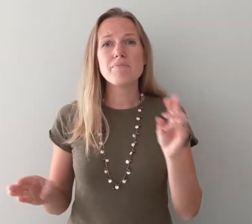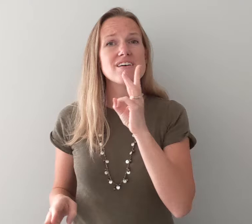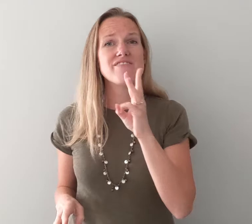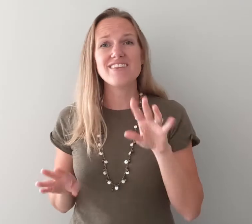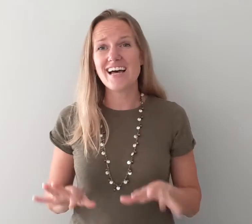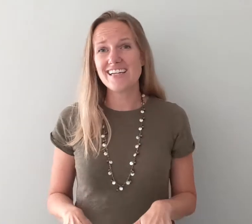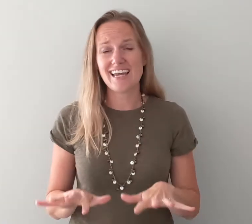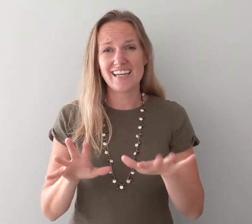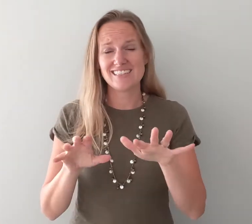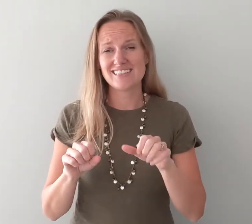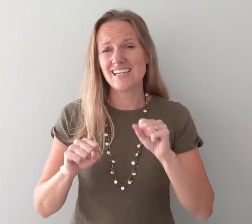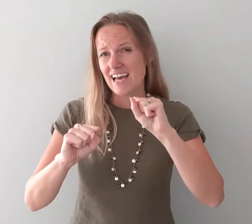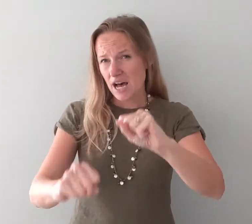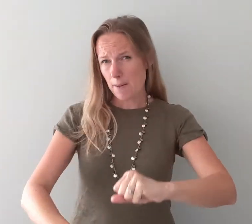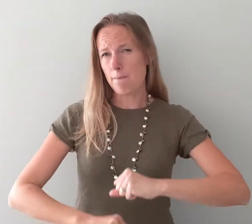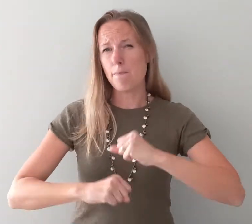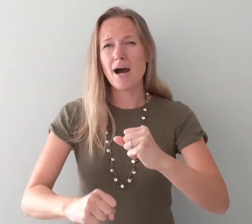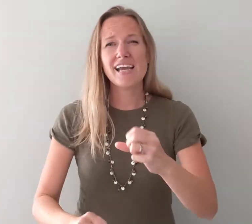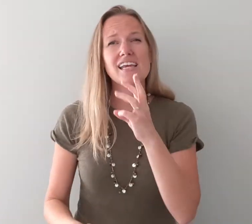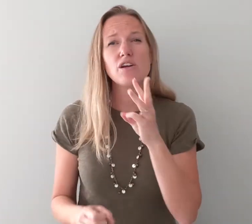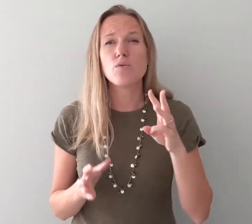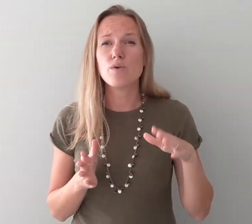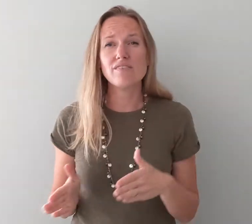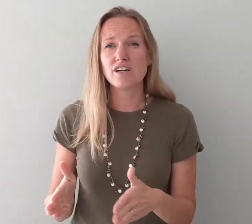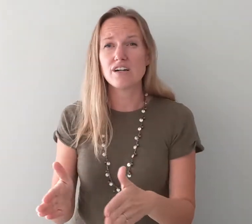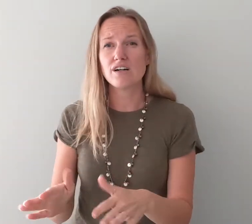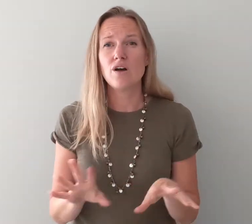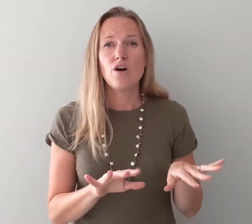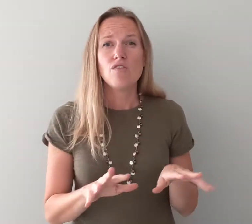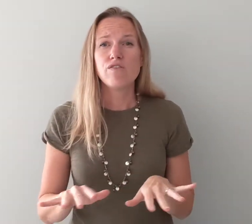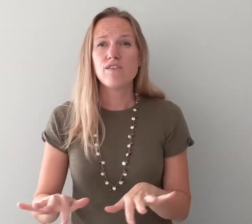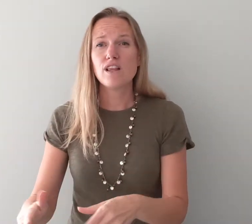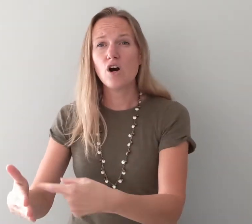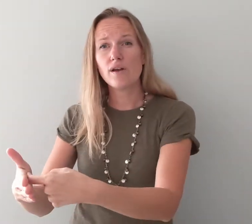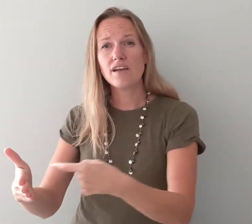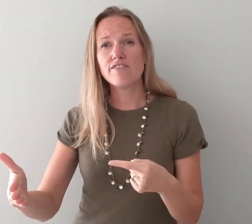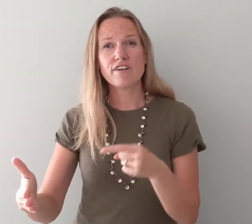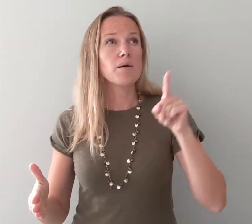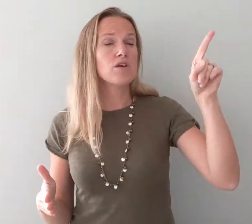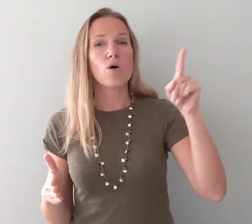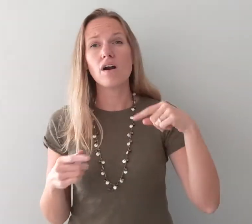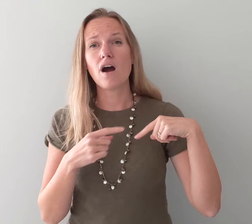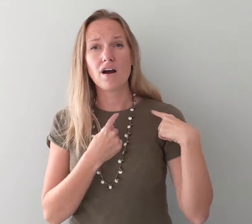the floodgates, a mighty river flowing from your